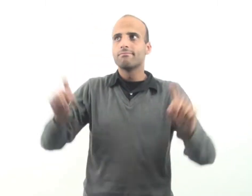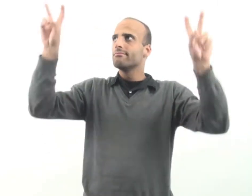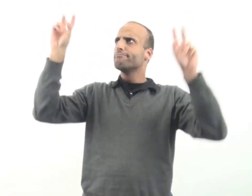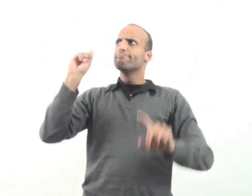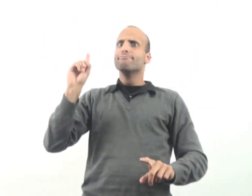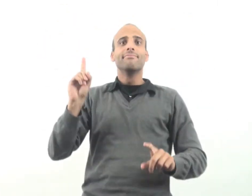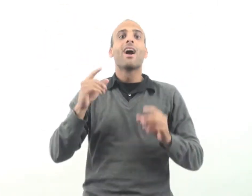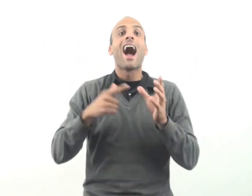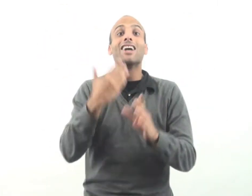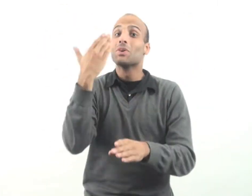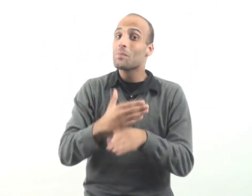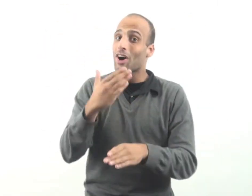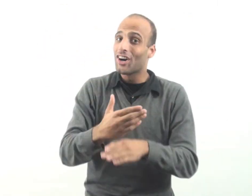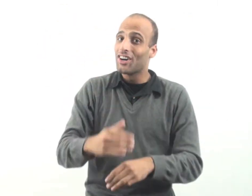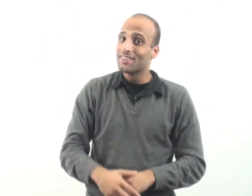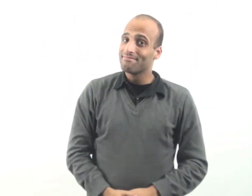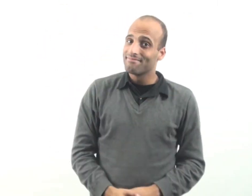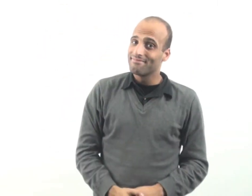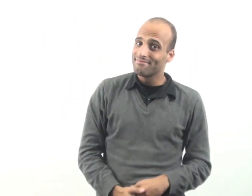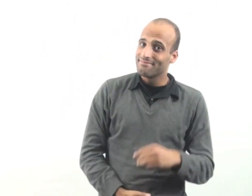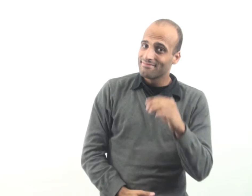Newsround. We're talking about access to work today.